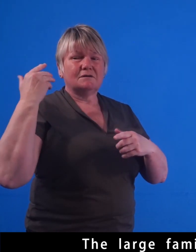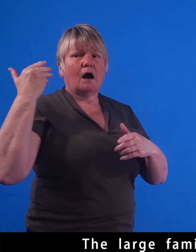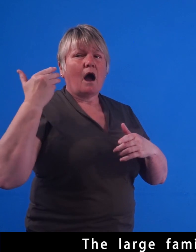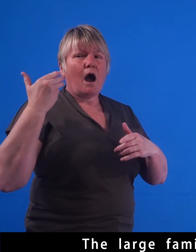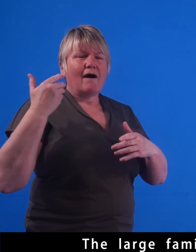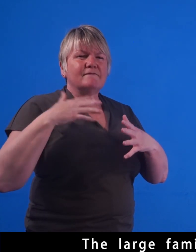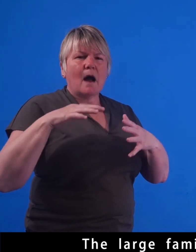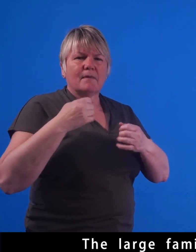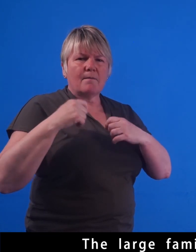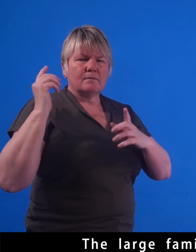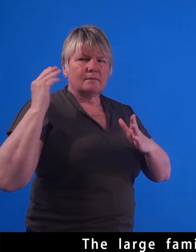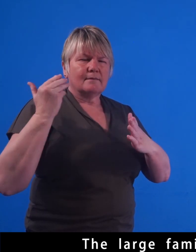century.